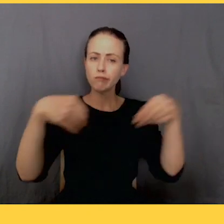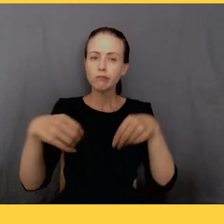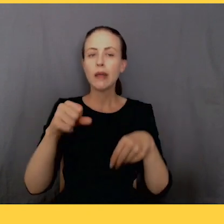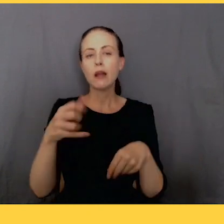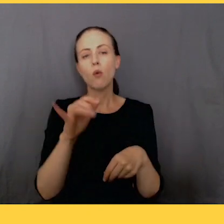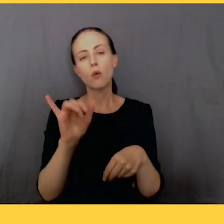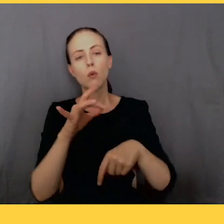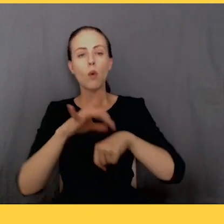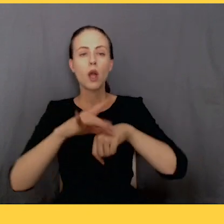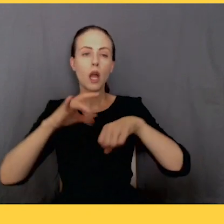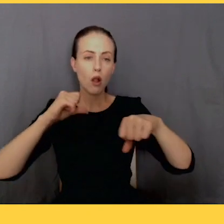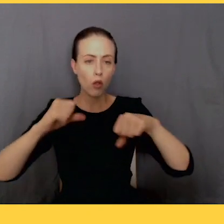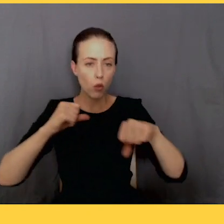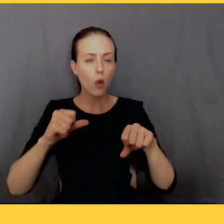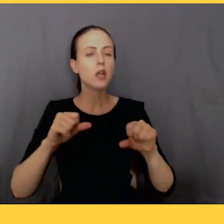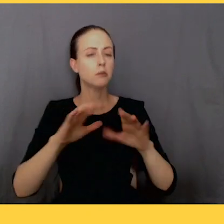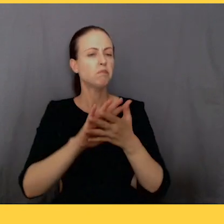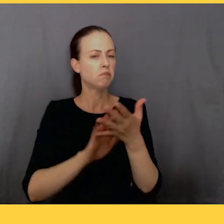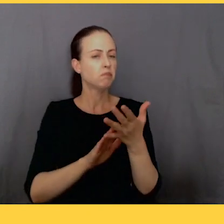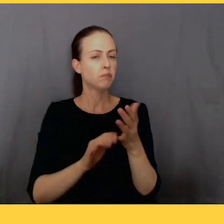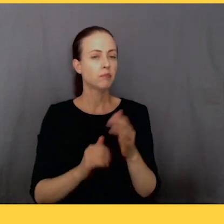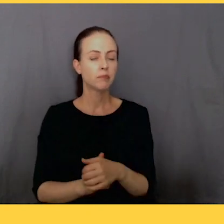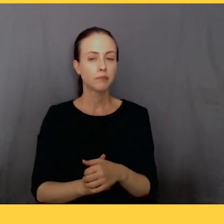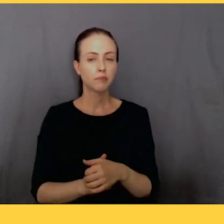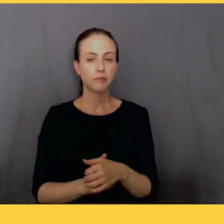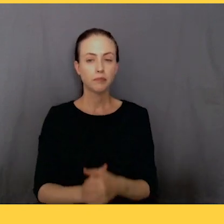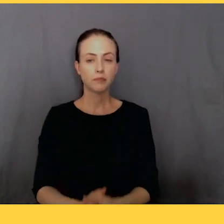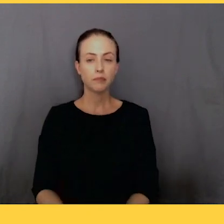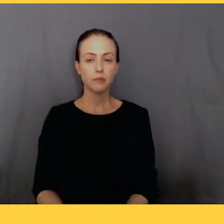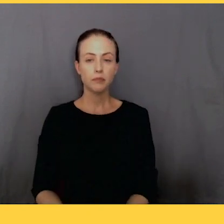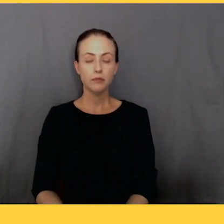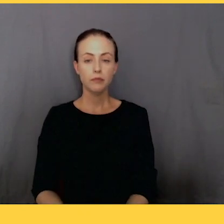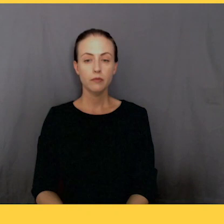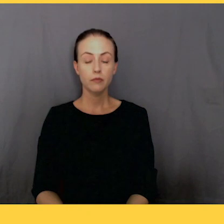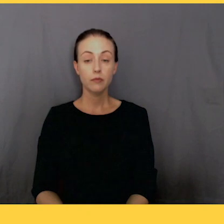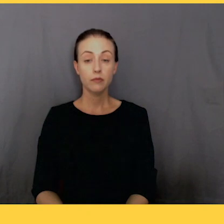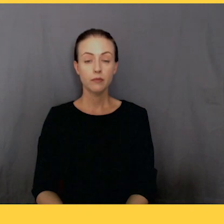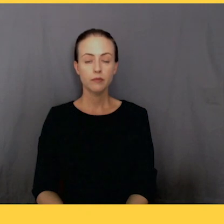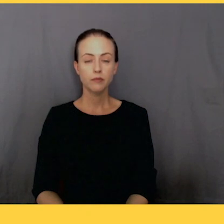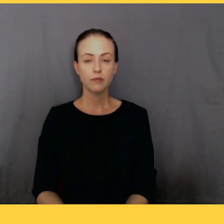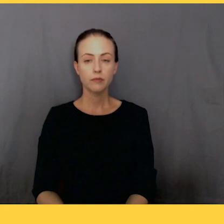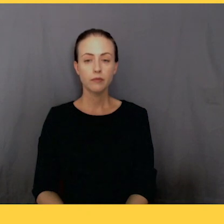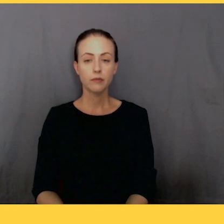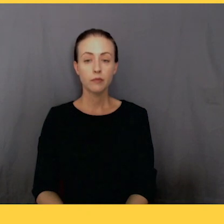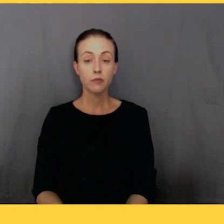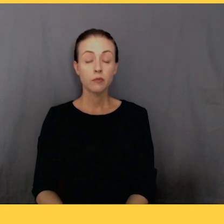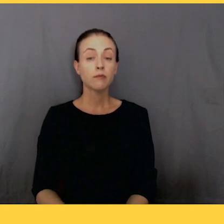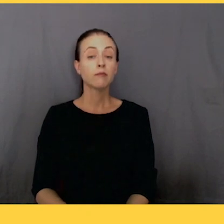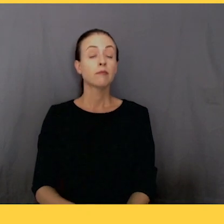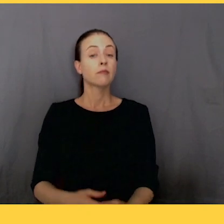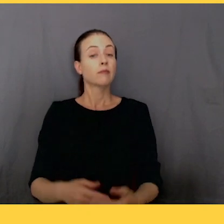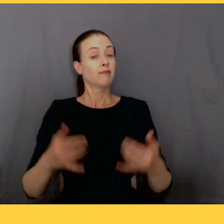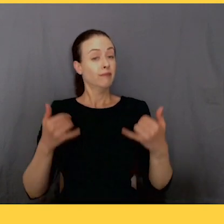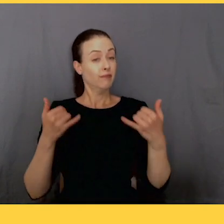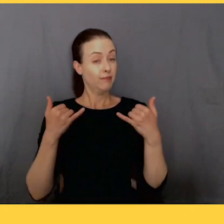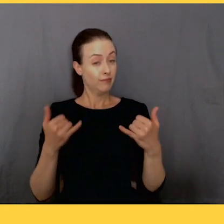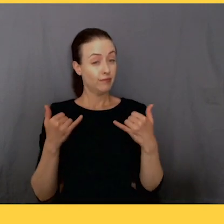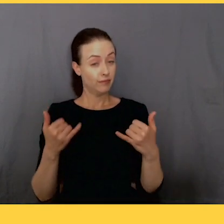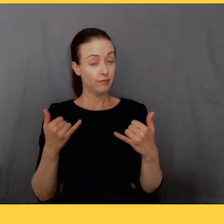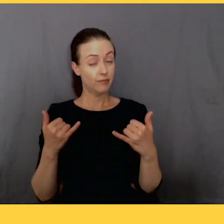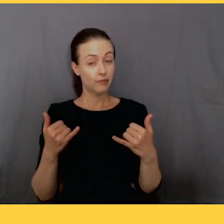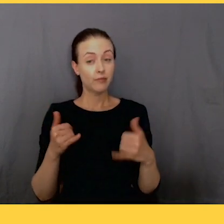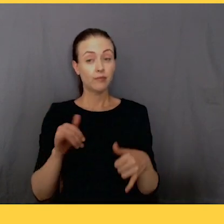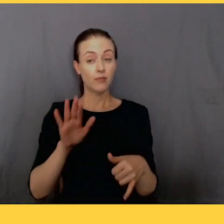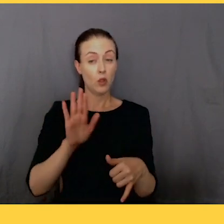etc. And next slide. So one of the things I want to make sure we get from you